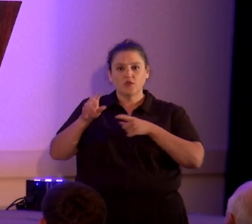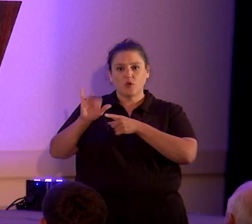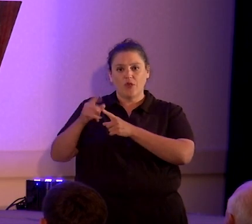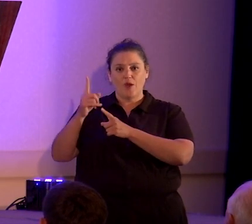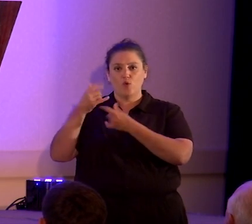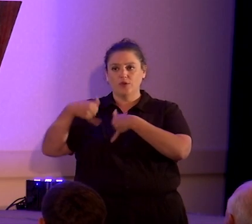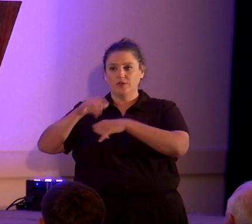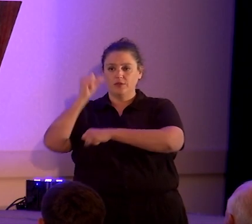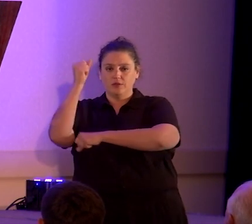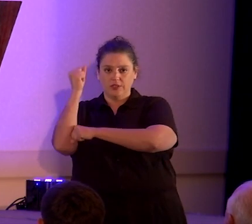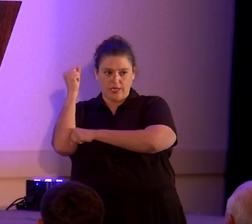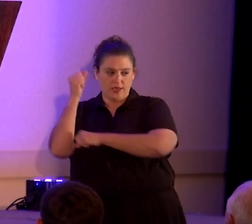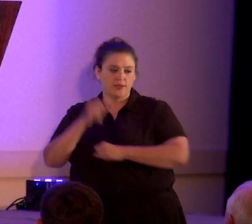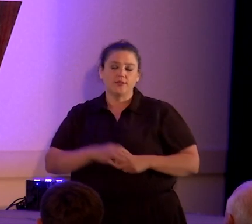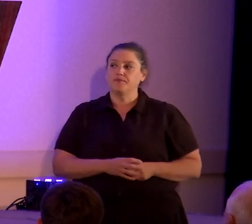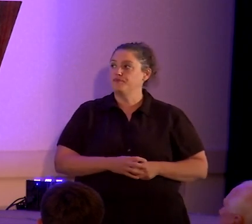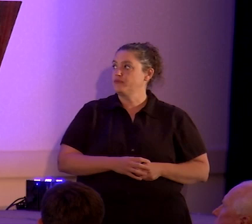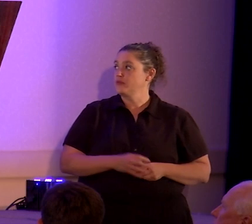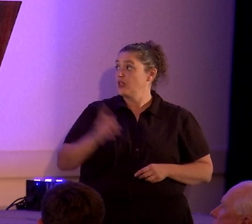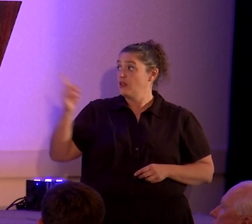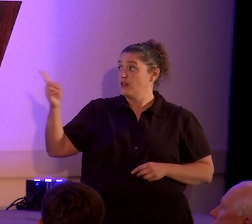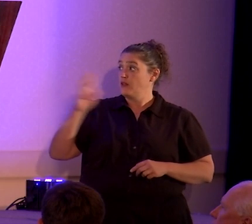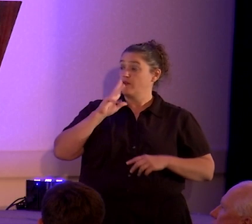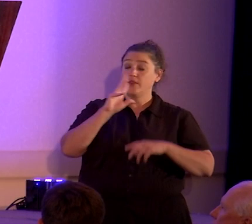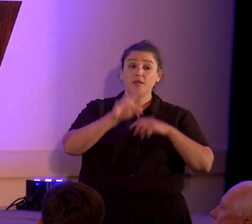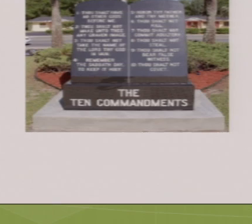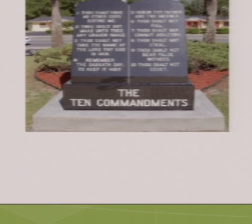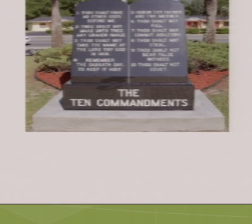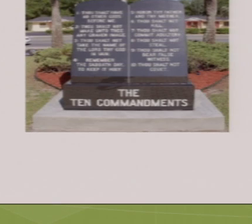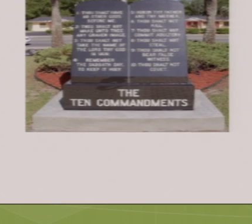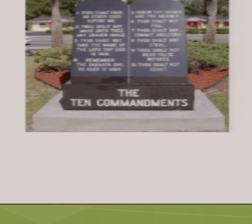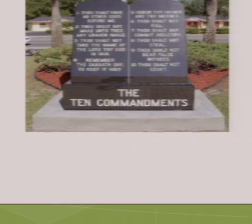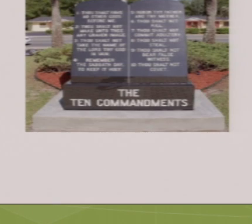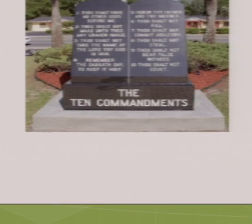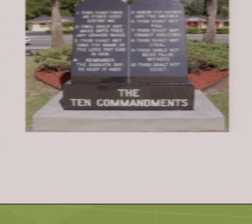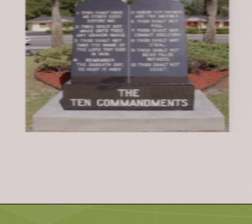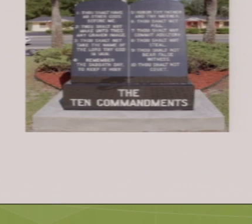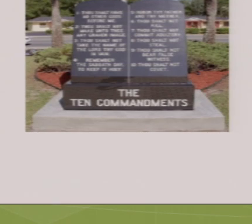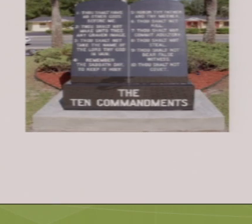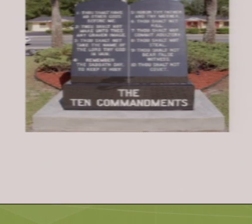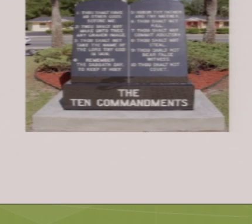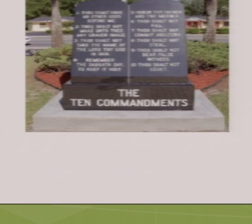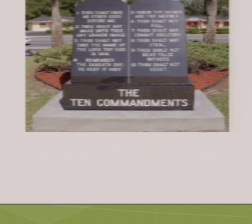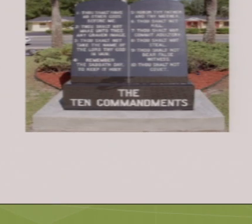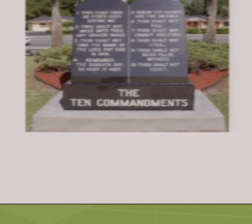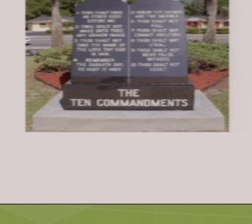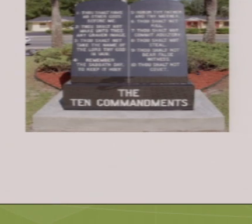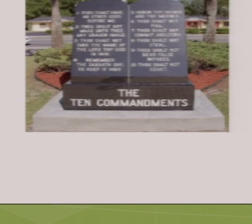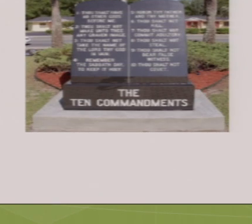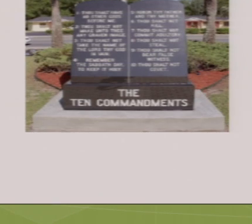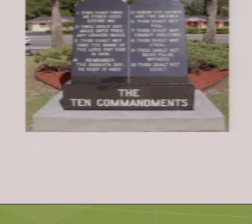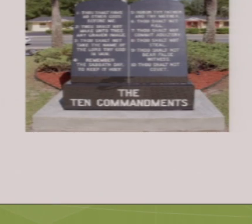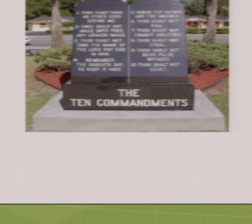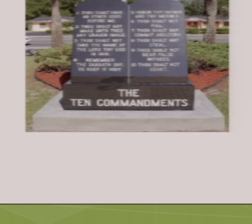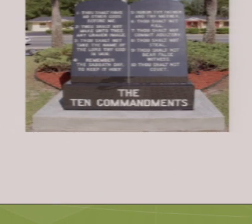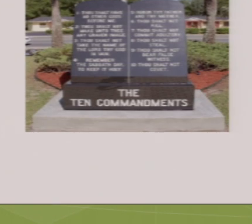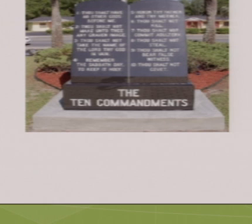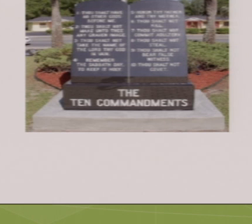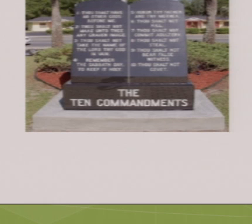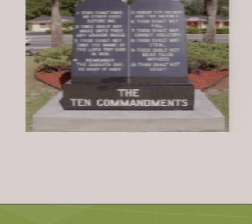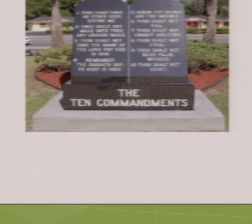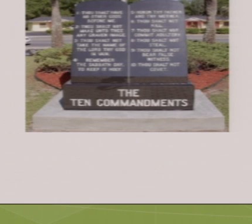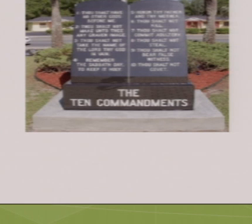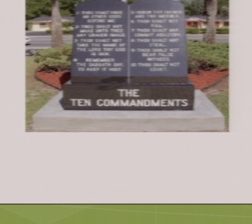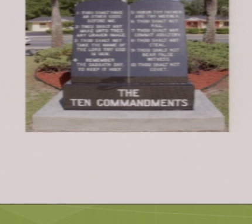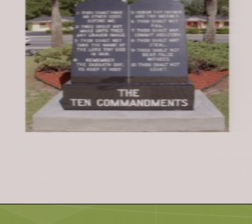County still stands. This monument in Bradford County still stands. But why is this a seminal victory in the history of